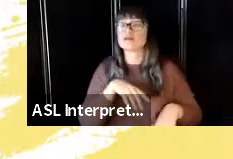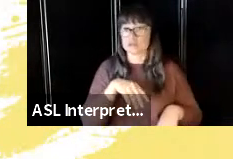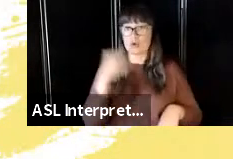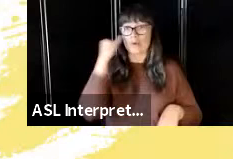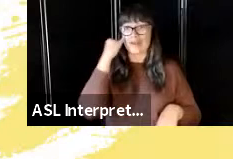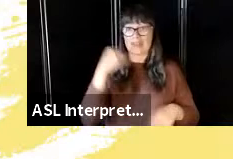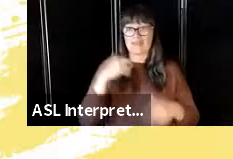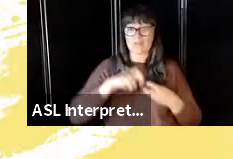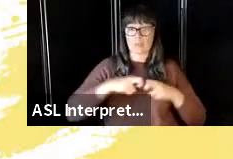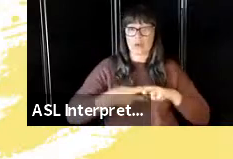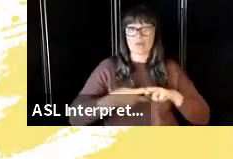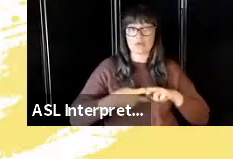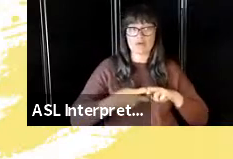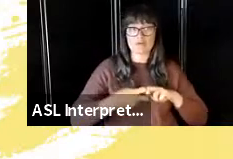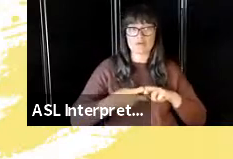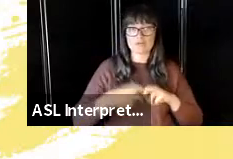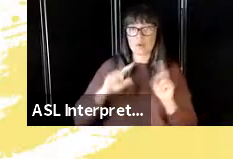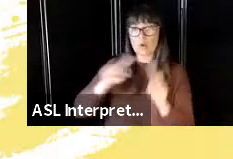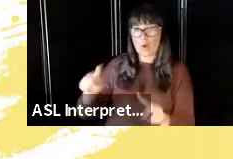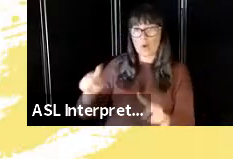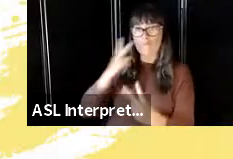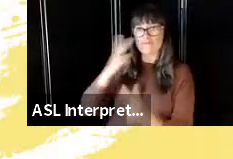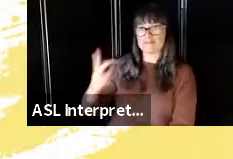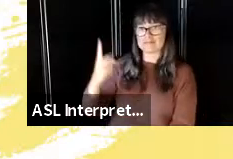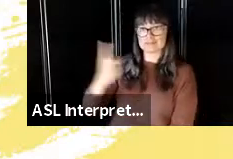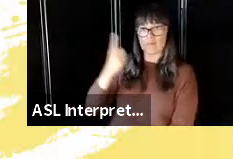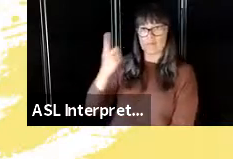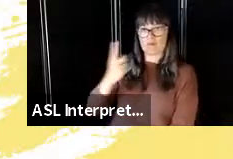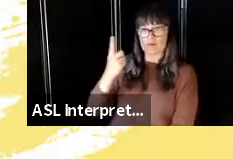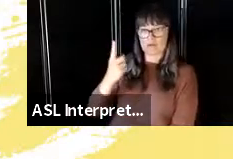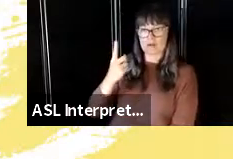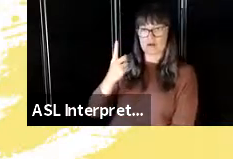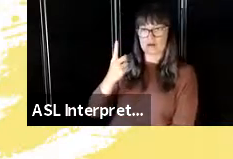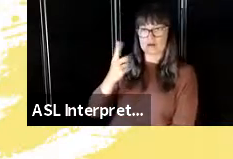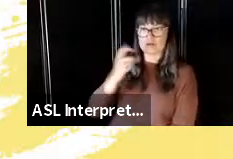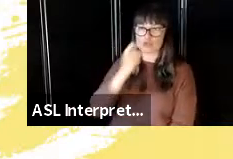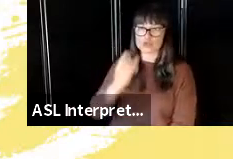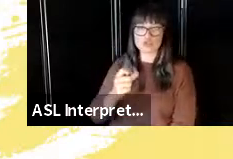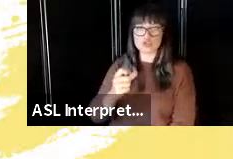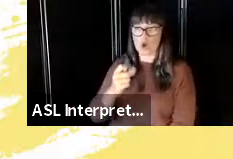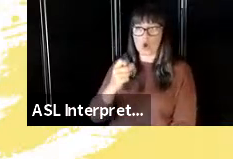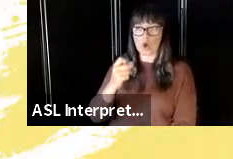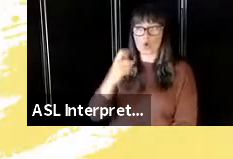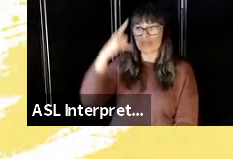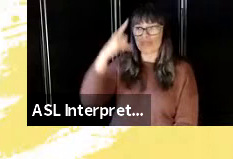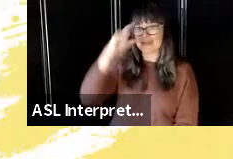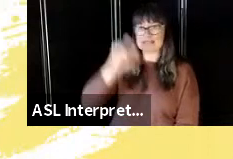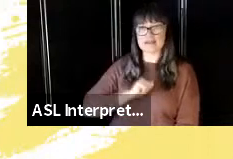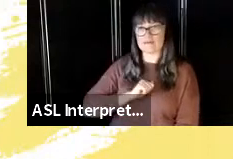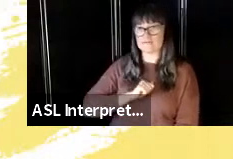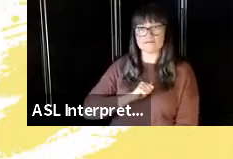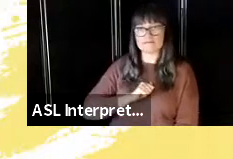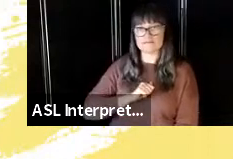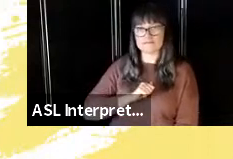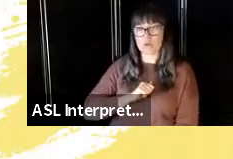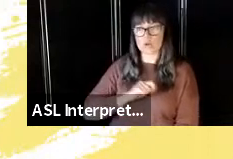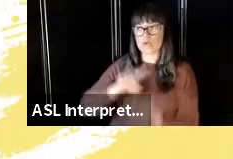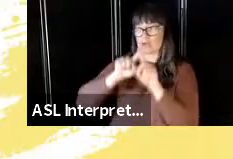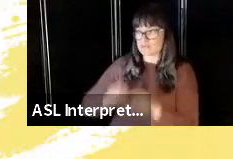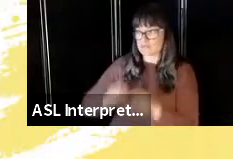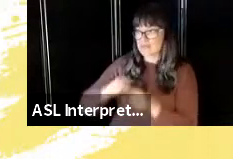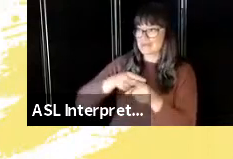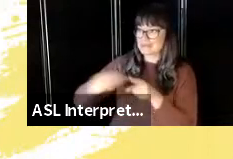issue, see somebody about it. Don't rely on yourself. Rely on the expertise